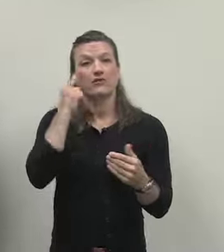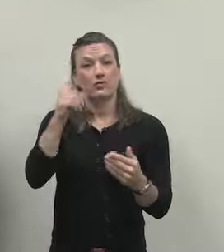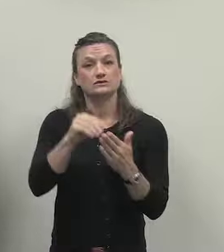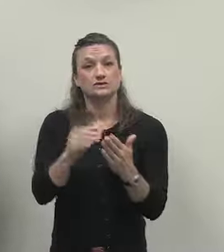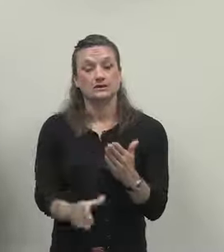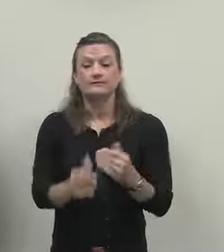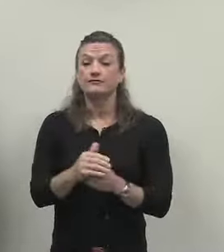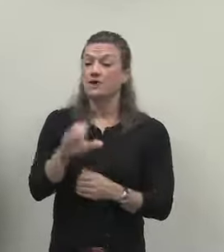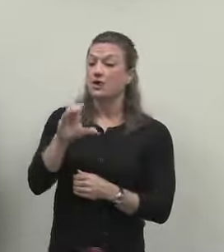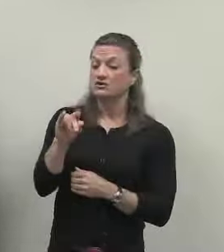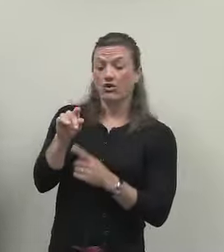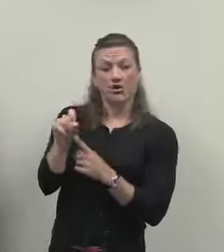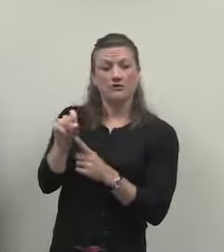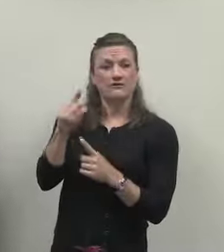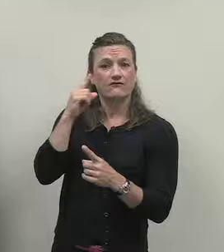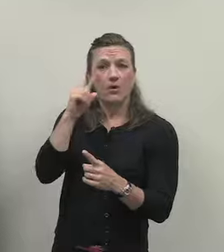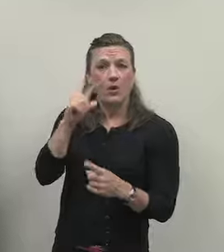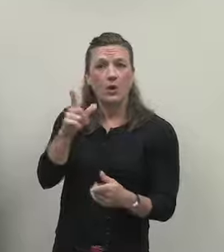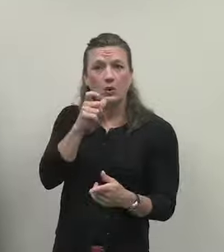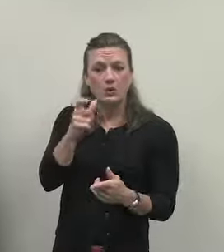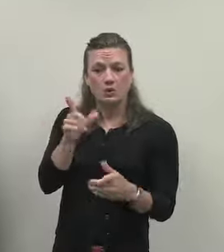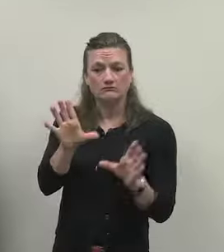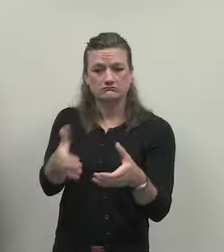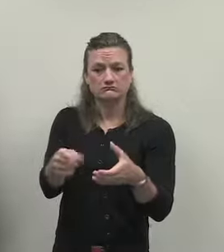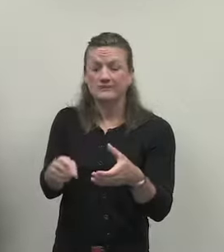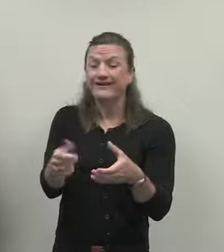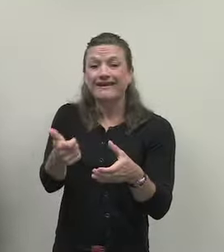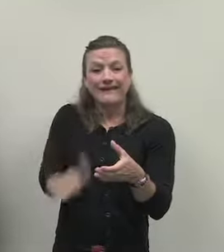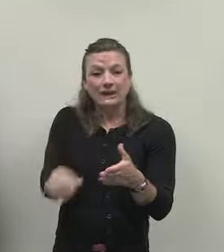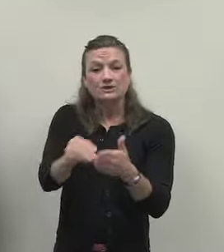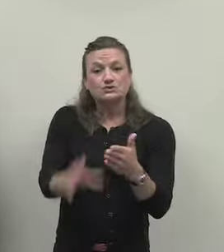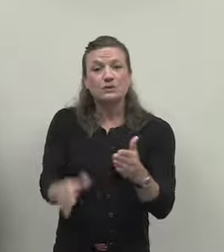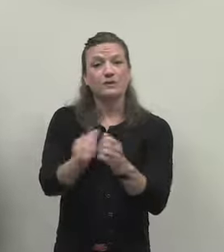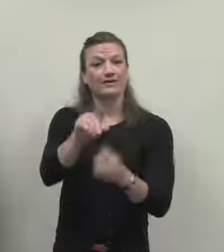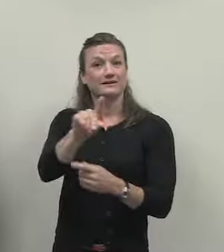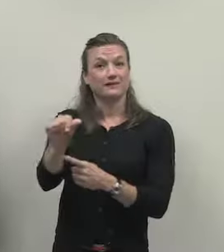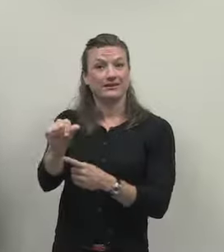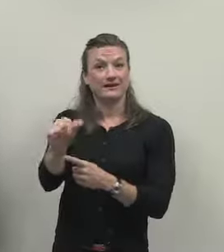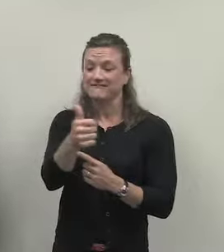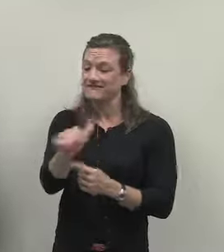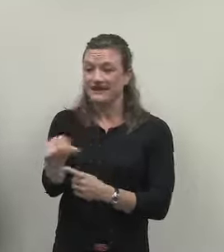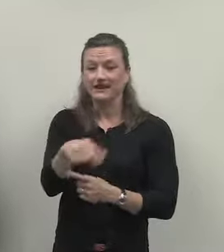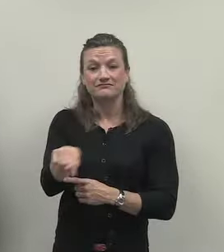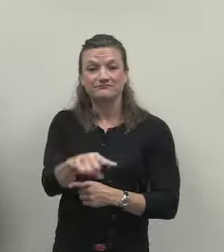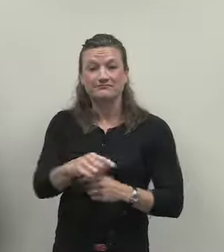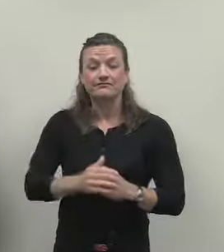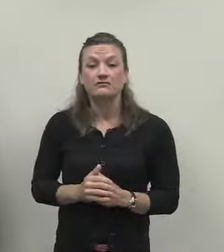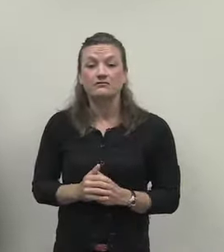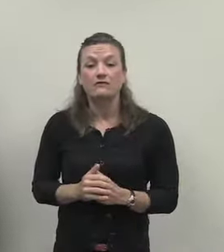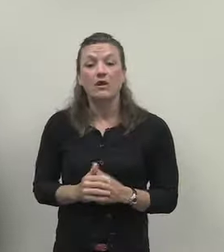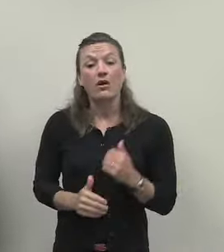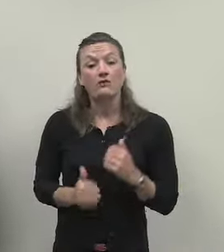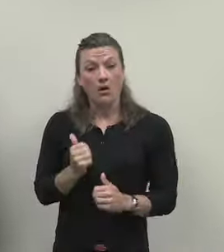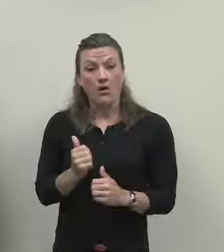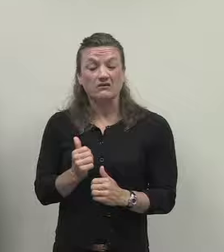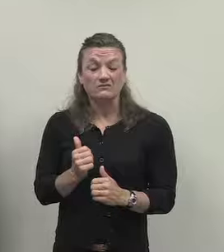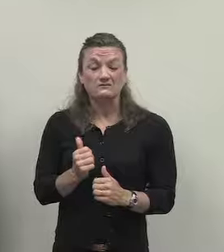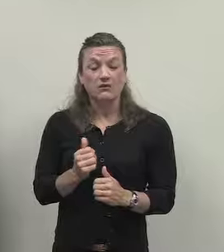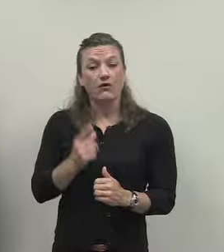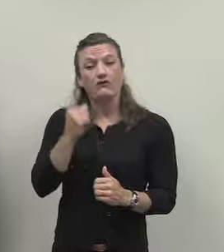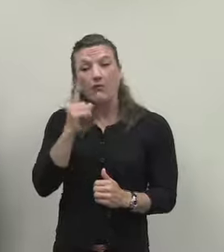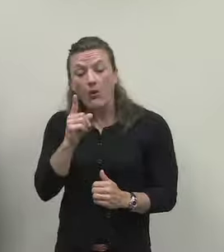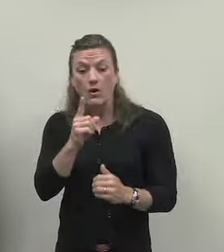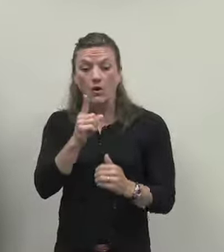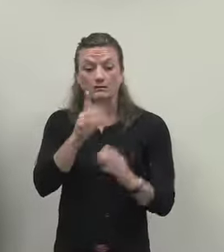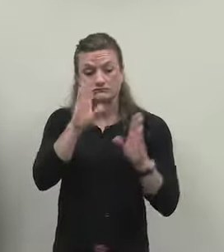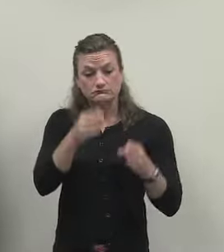for? Primarily it's for any student with a disability, but mostly it's for students